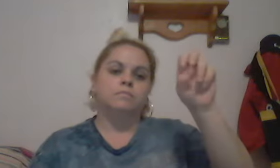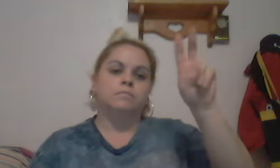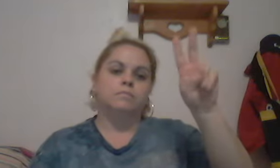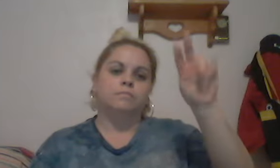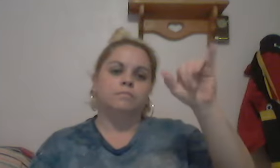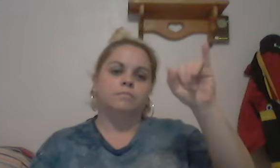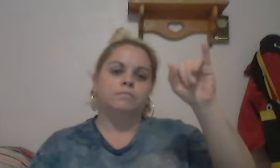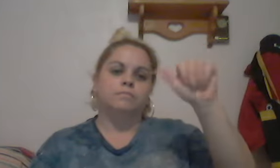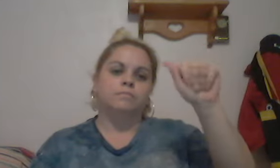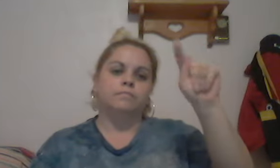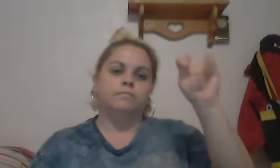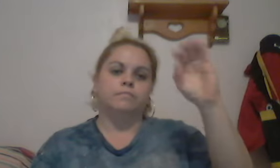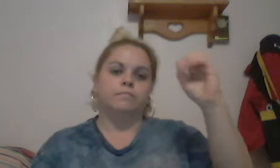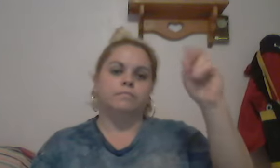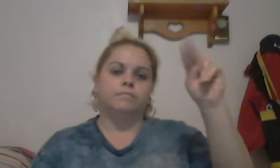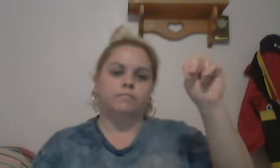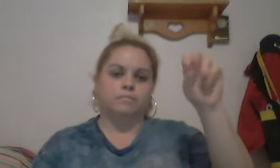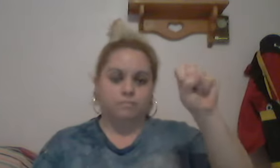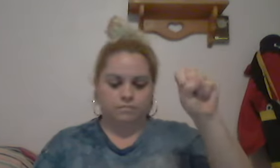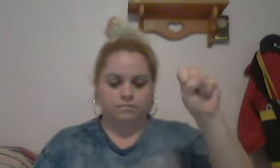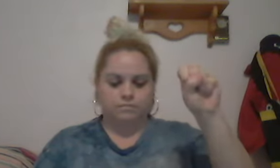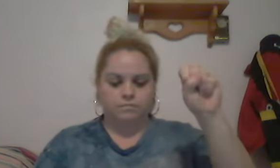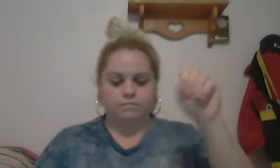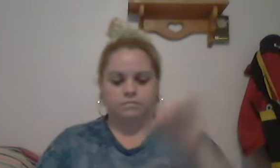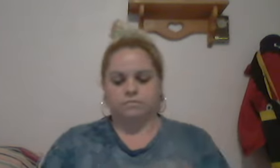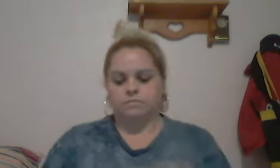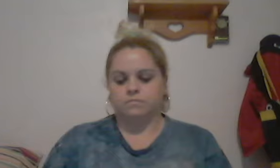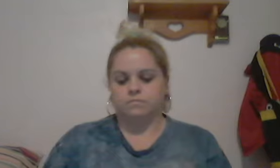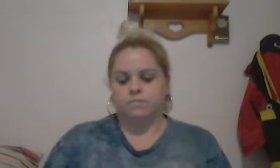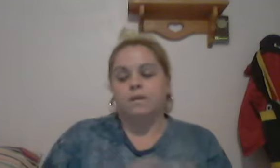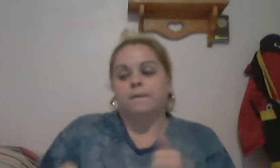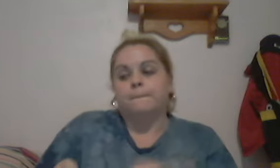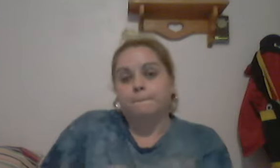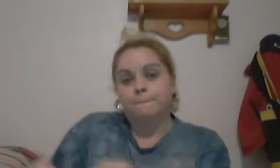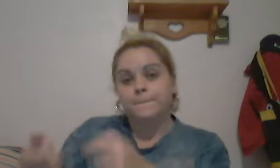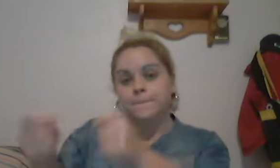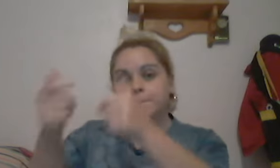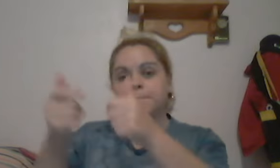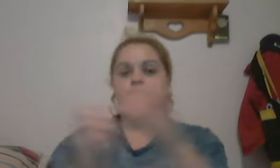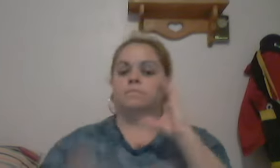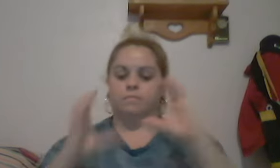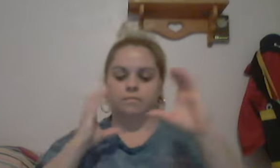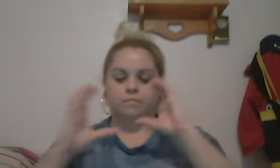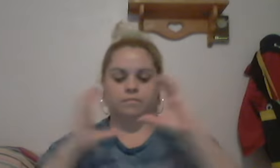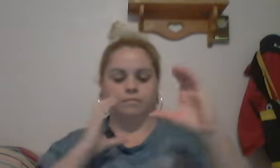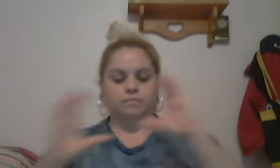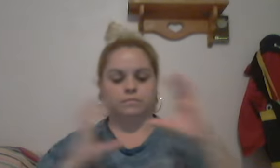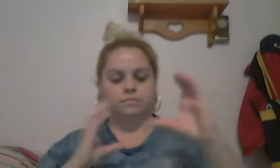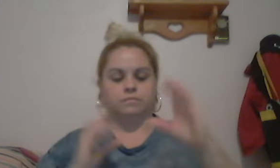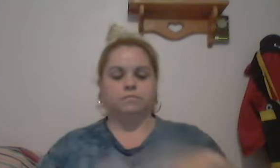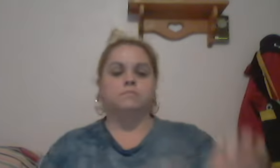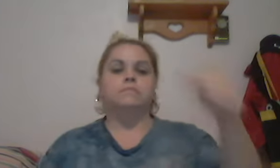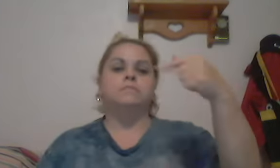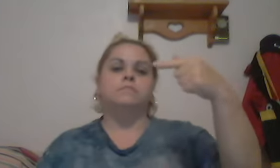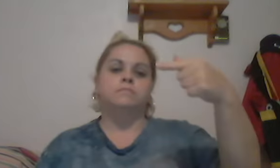always polite to type HD several times if you needed to be away for more than several seconds. In this way, you